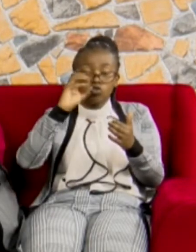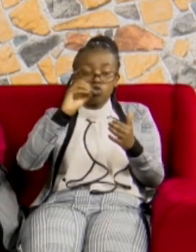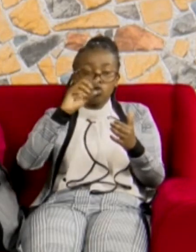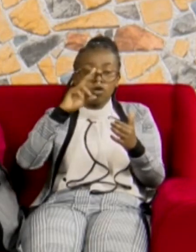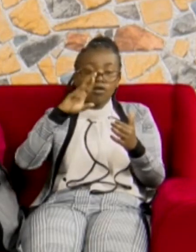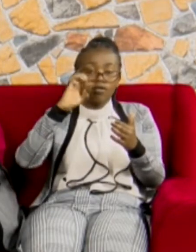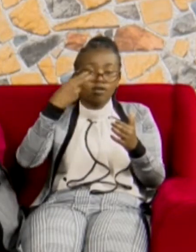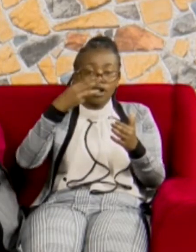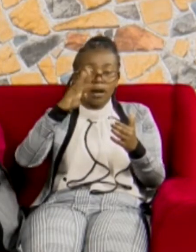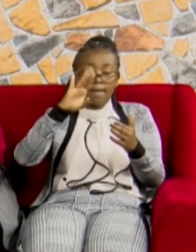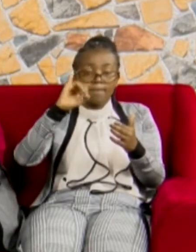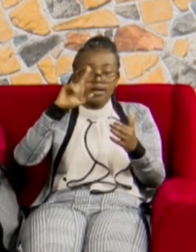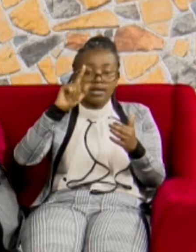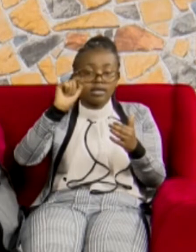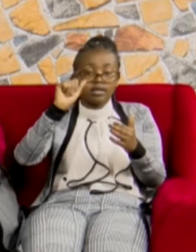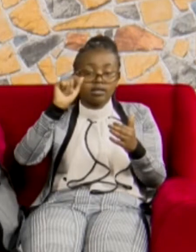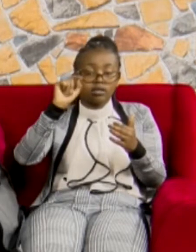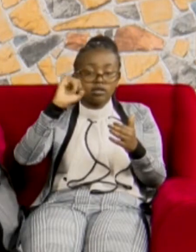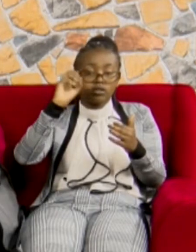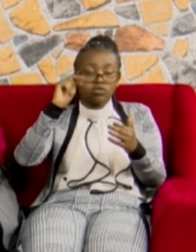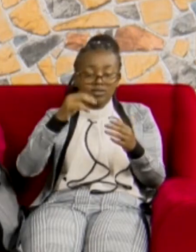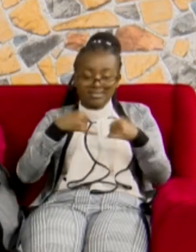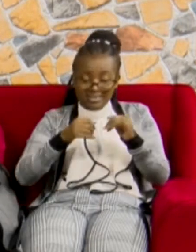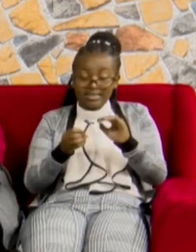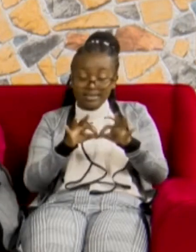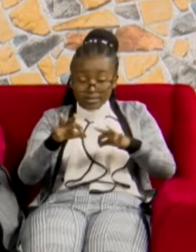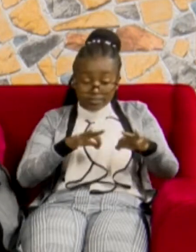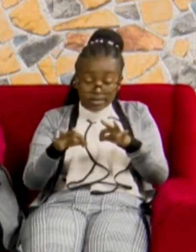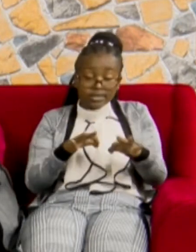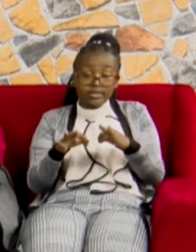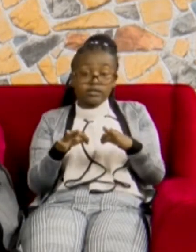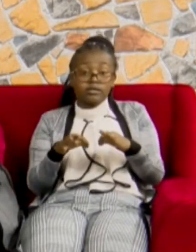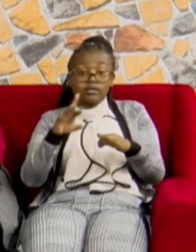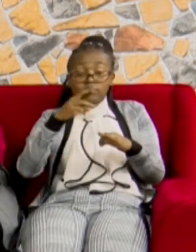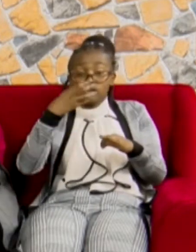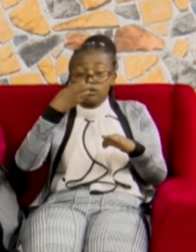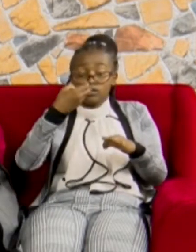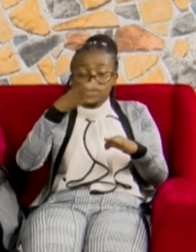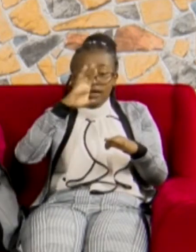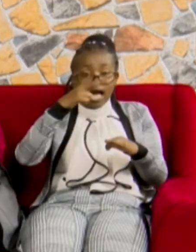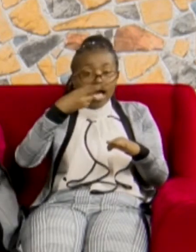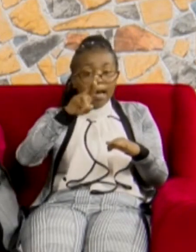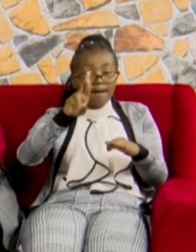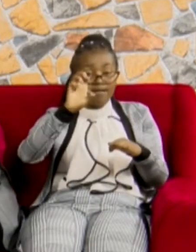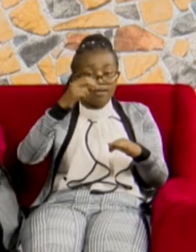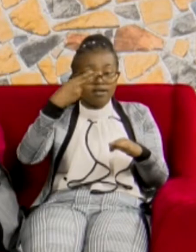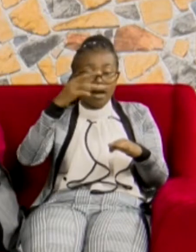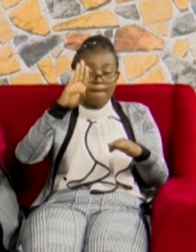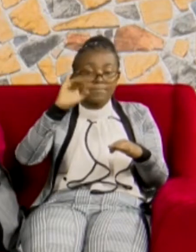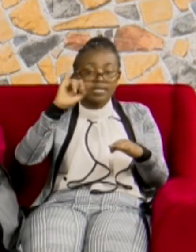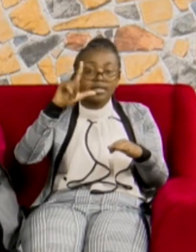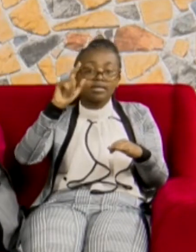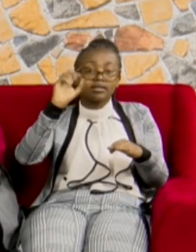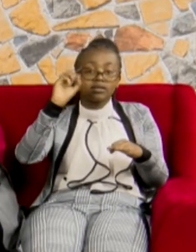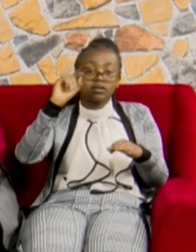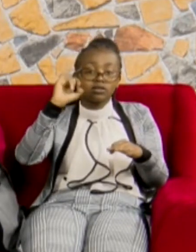rehabilitation. So could you just expound on that? Because that's rehabilitation, and when we're looking at our